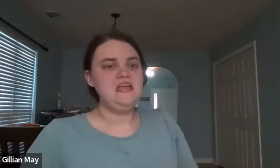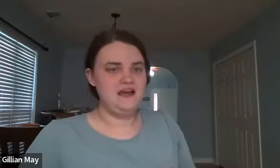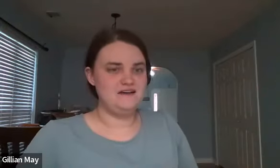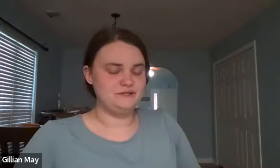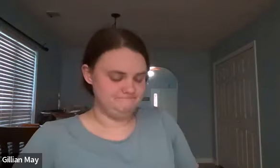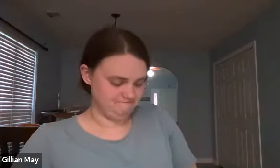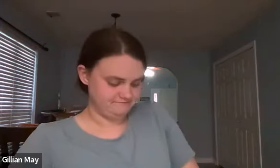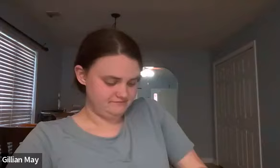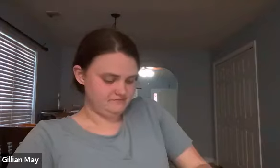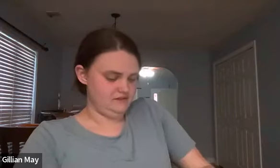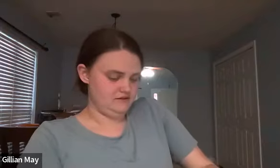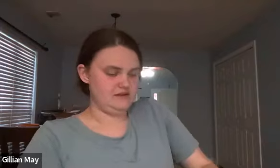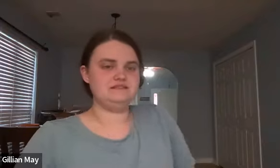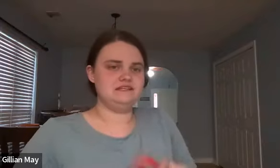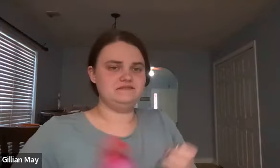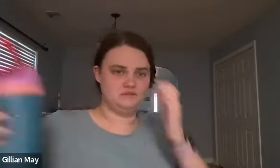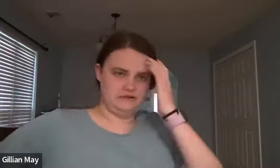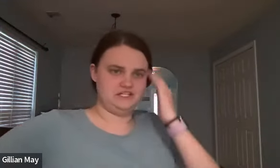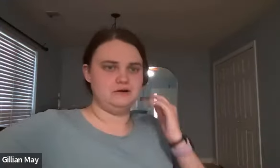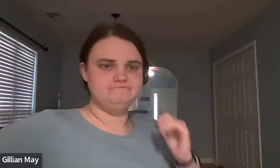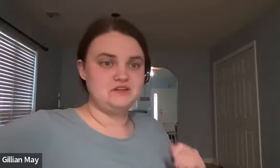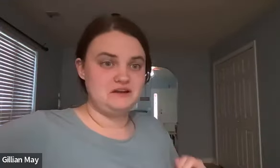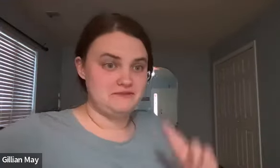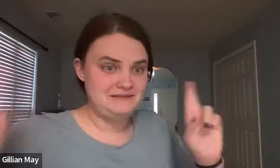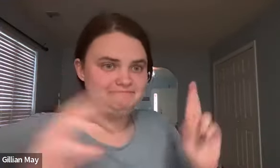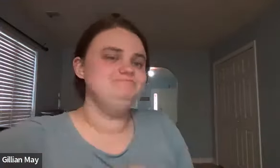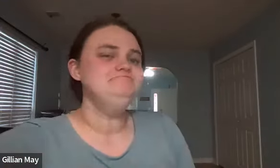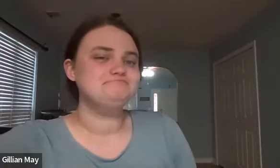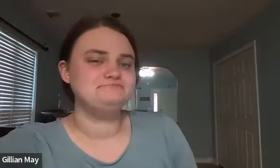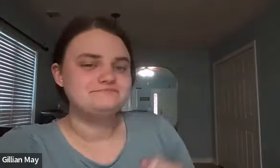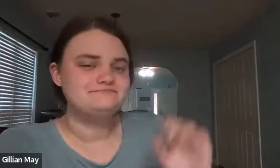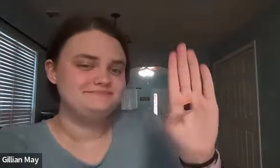I have one. All right, let's see if this one will get y'all. All right, ready?